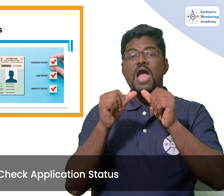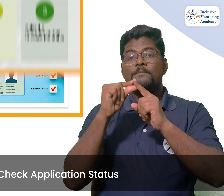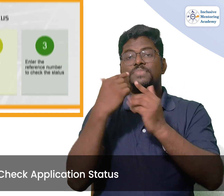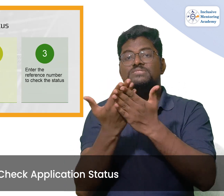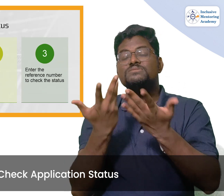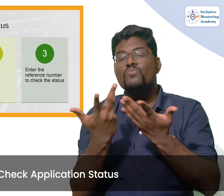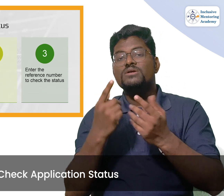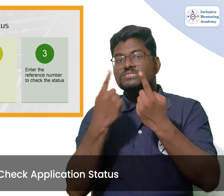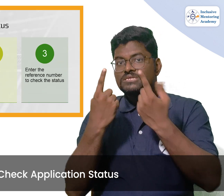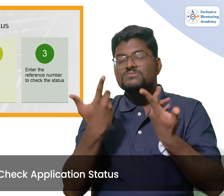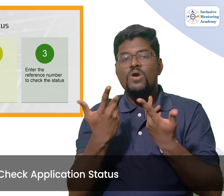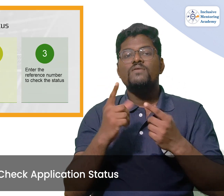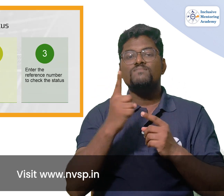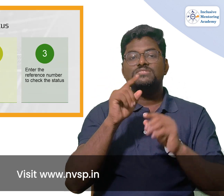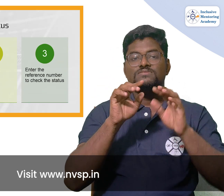Check application status. Visit